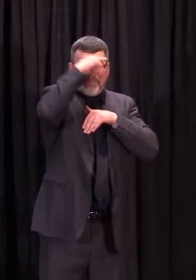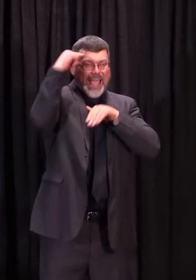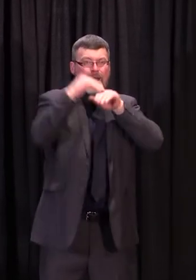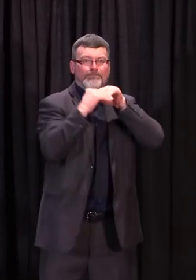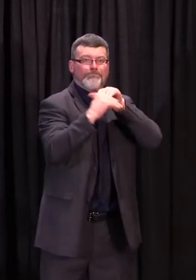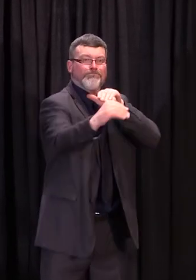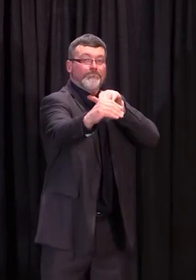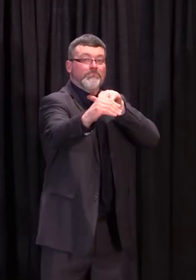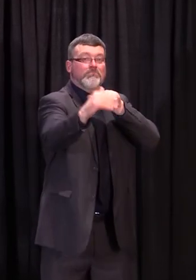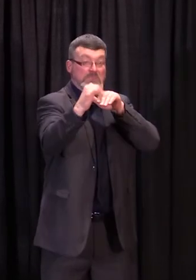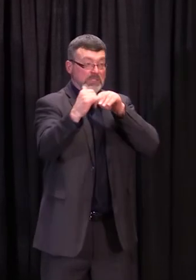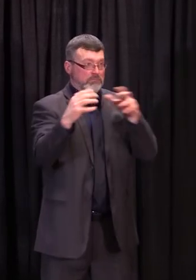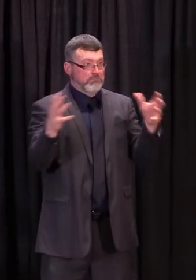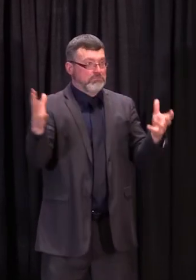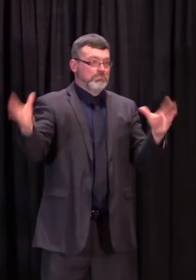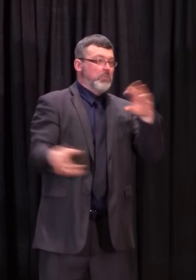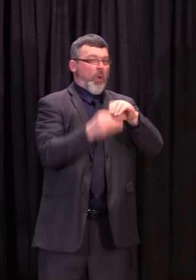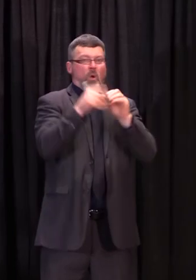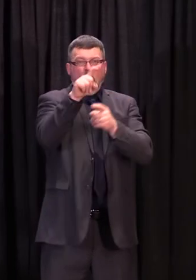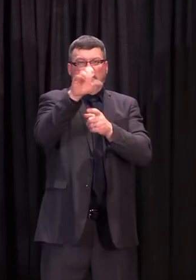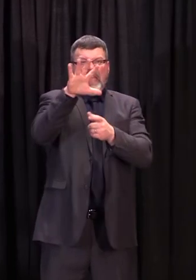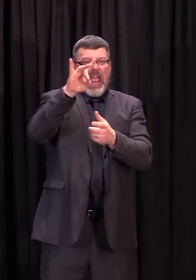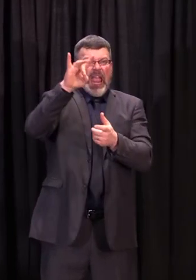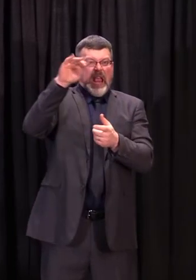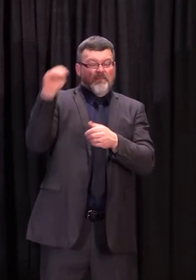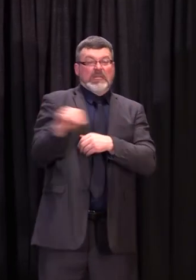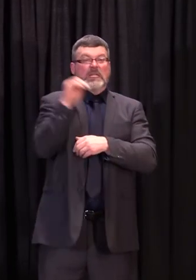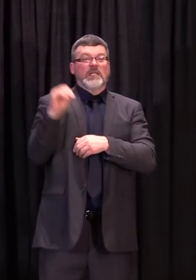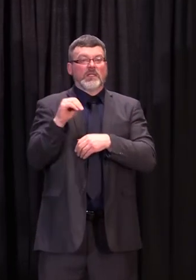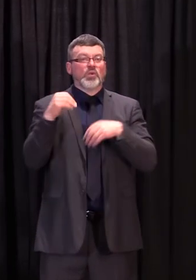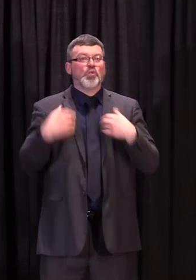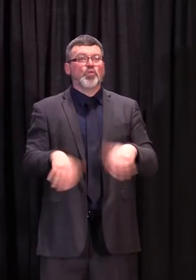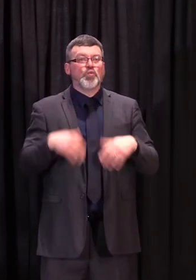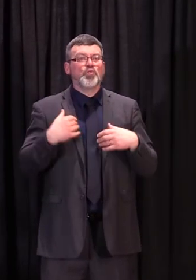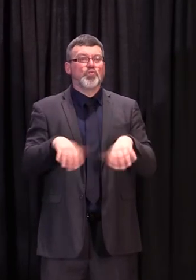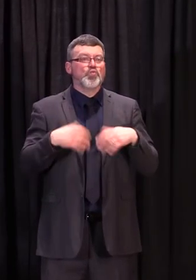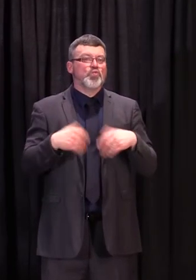$158.8 million, which is the highest investment in paving the state has ever seen.